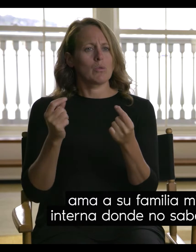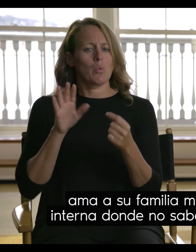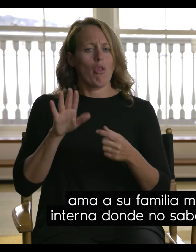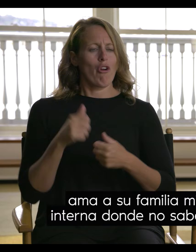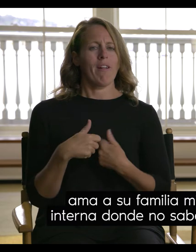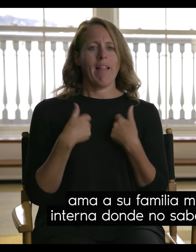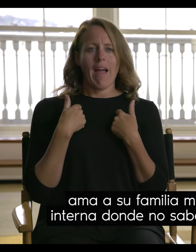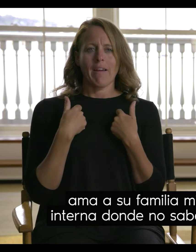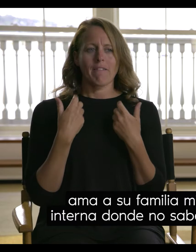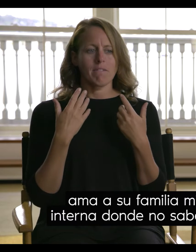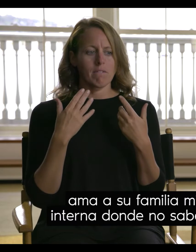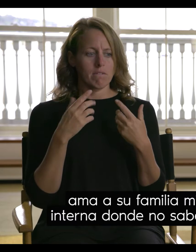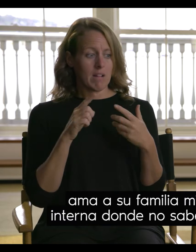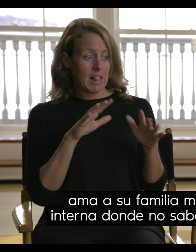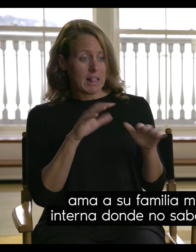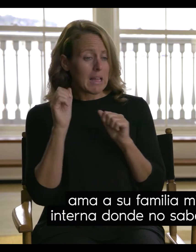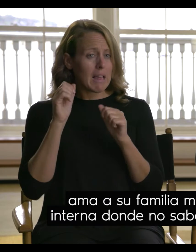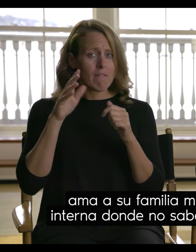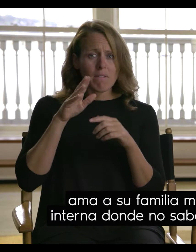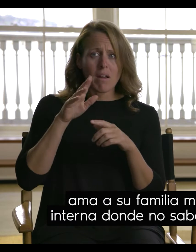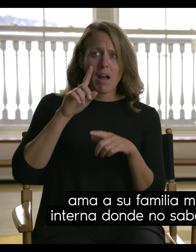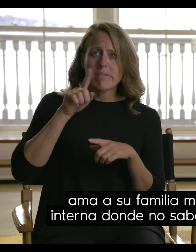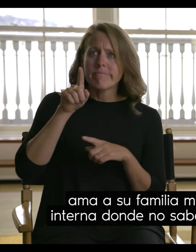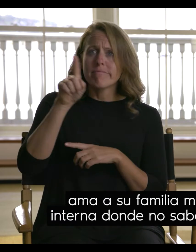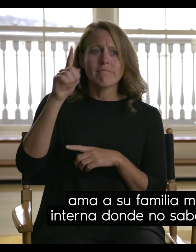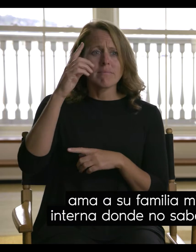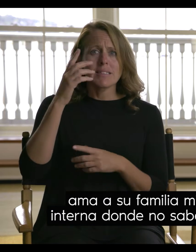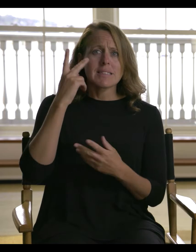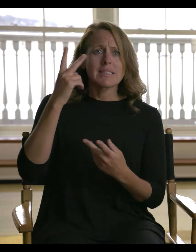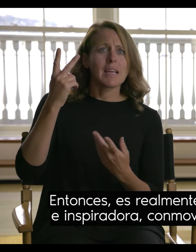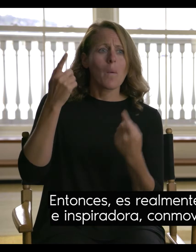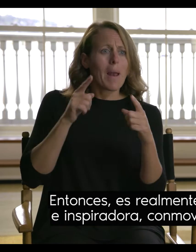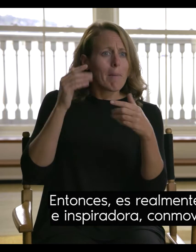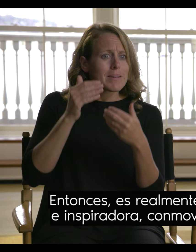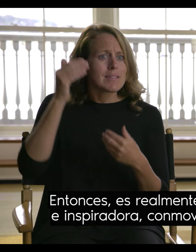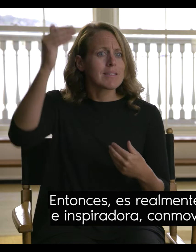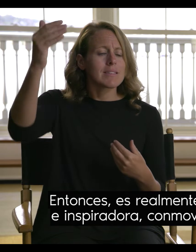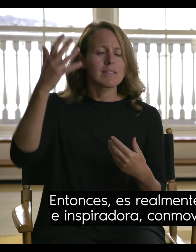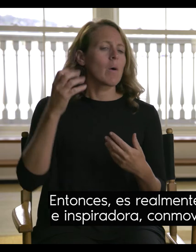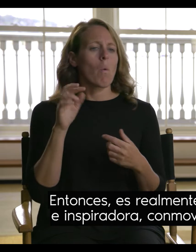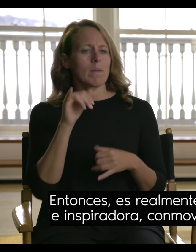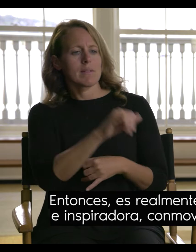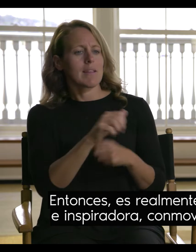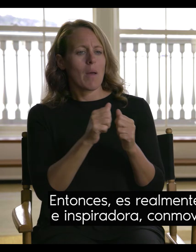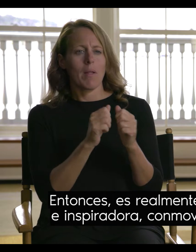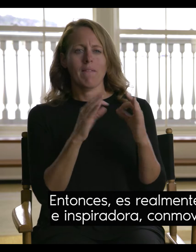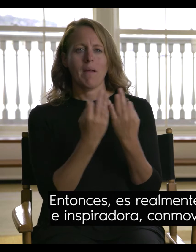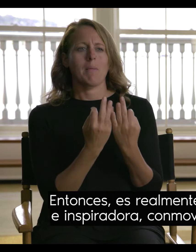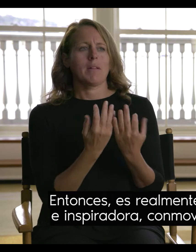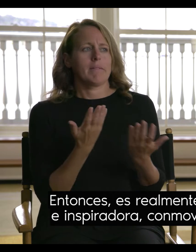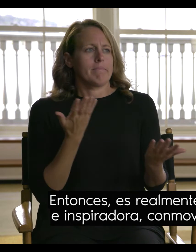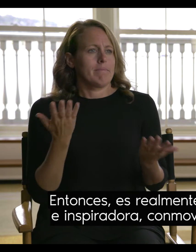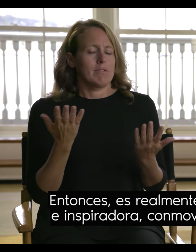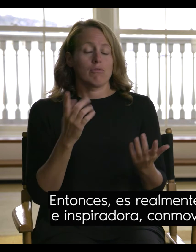she has to leave them and fly or stay with them. So it's really, really interesting,